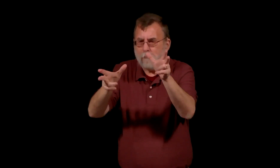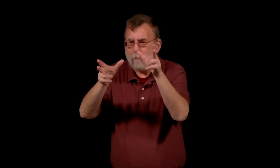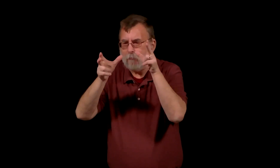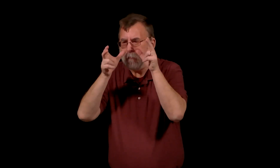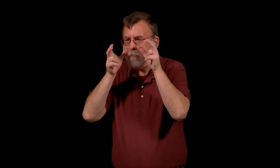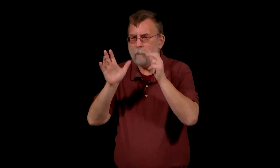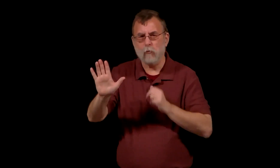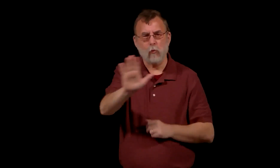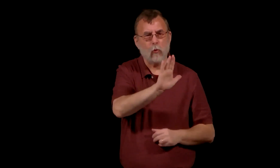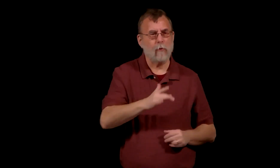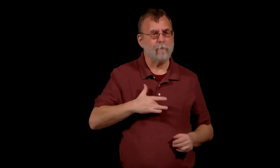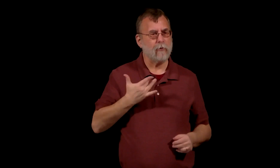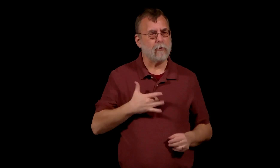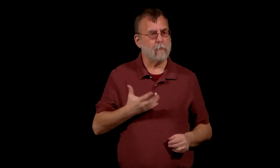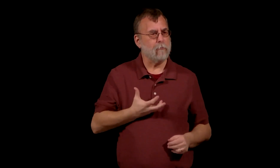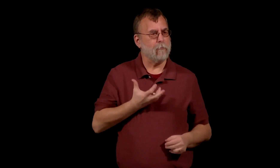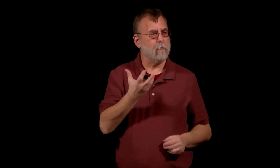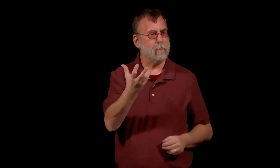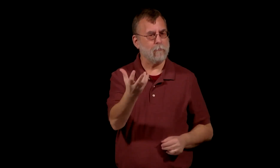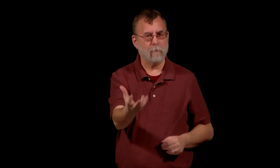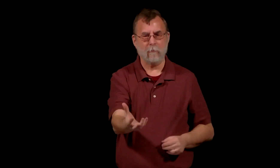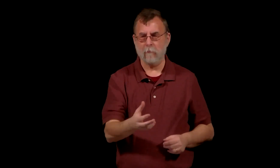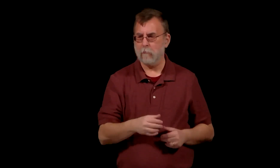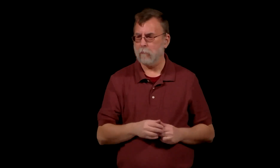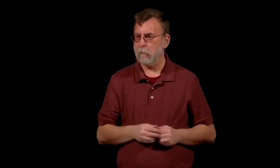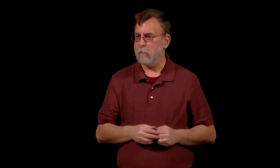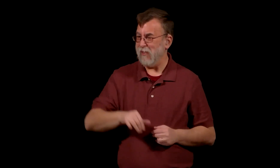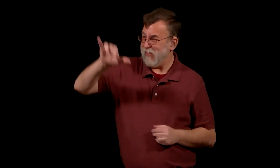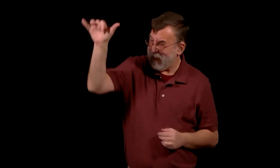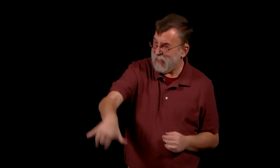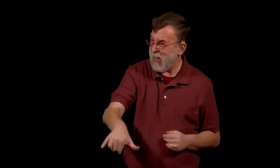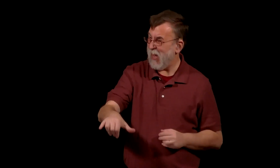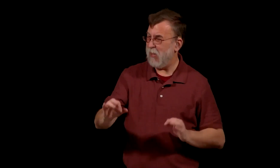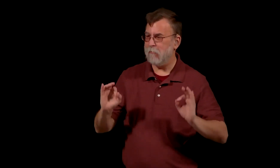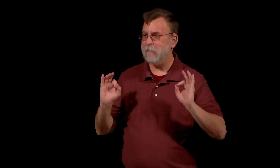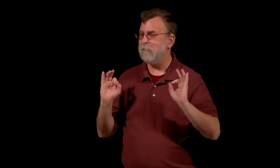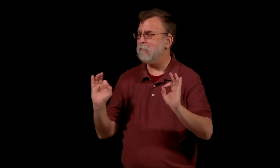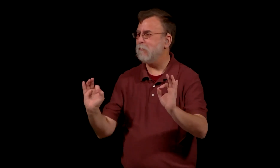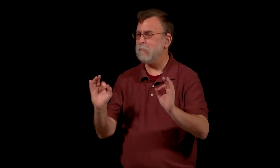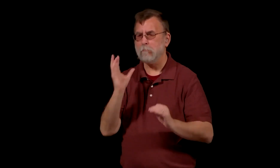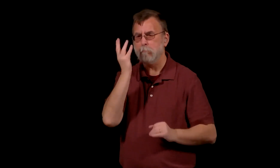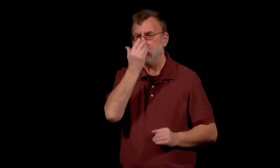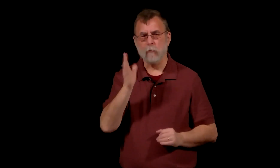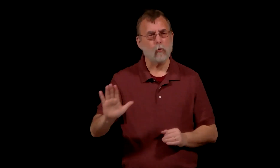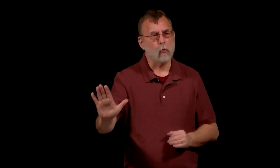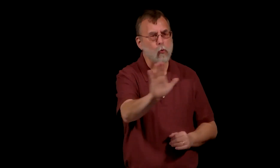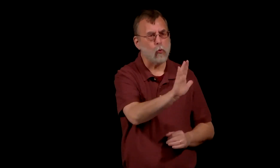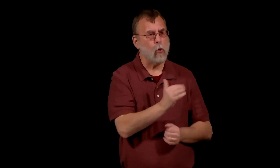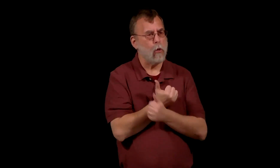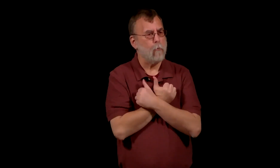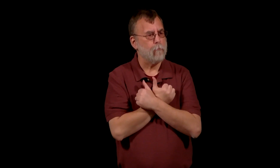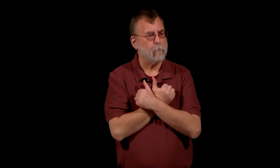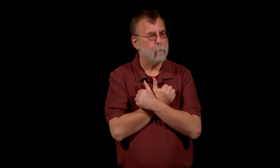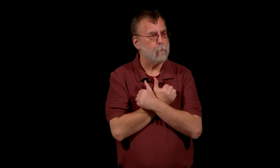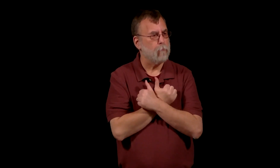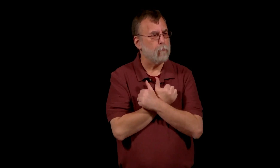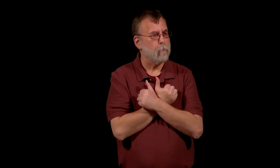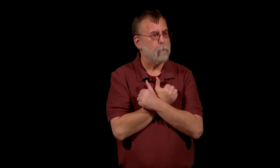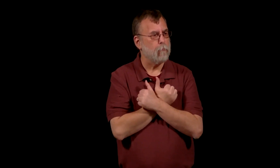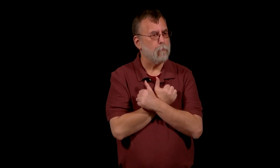how proud they are of Jesus and receiving. They expressed their hearts to us. And that was perfect. That was beautiful. That